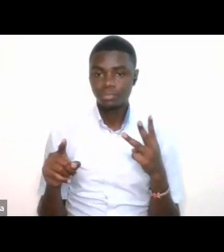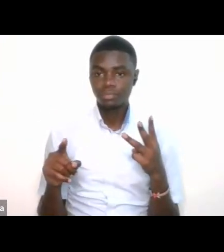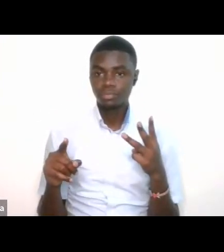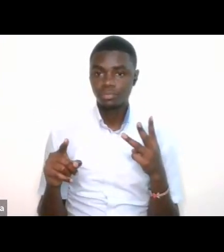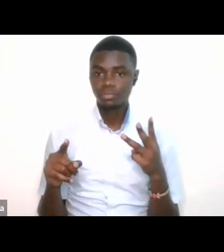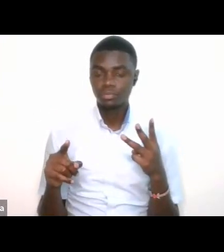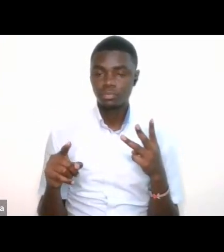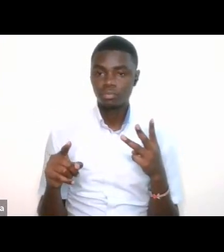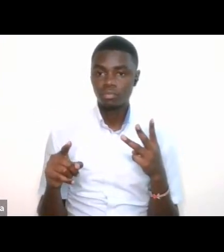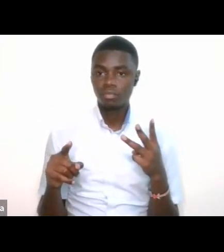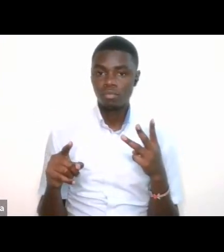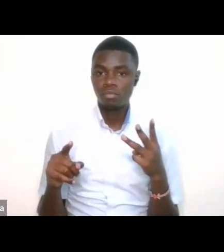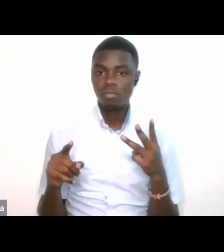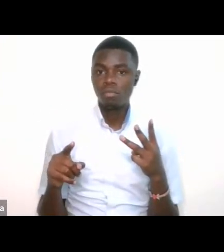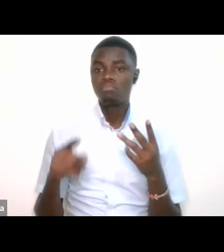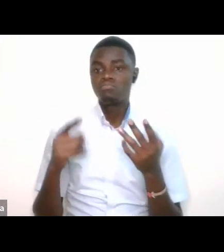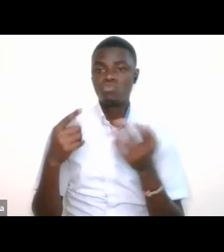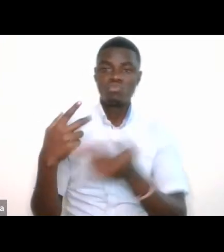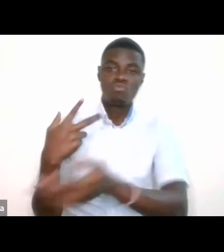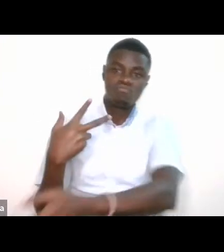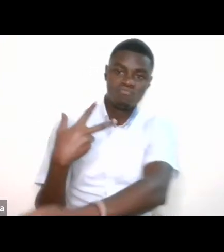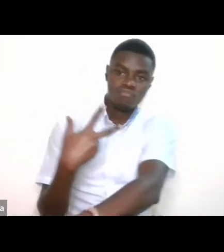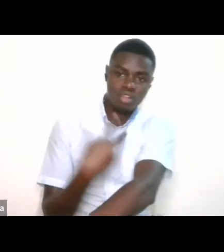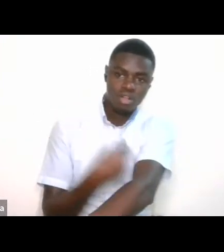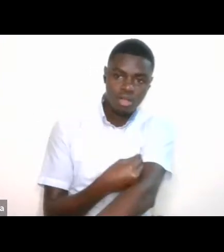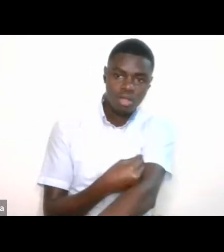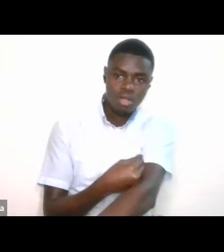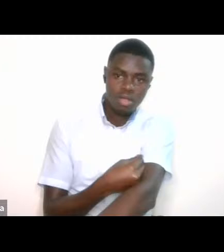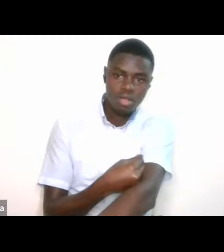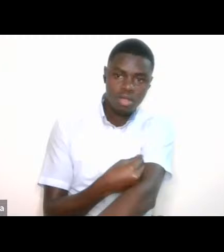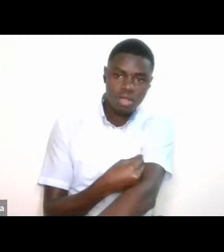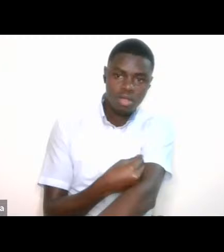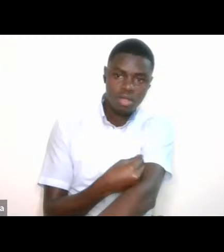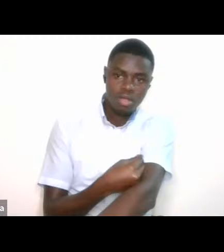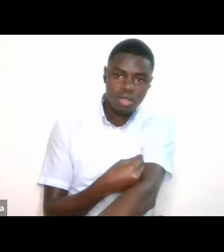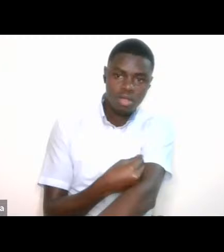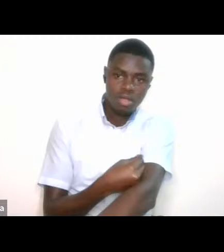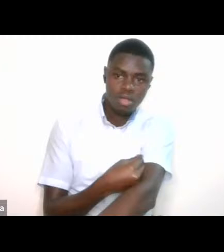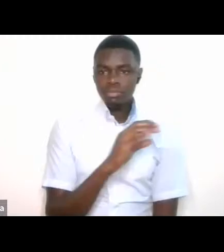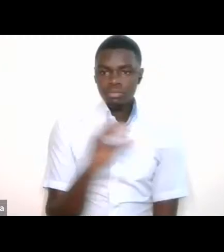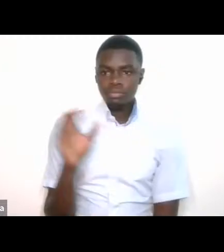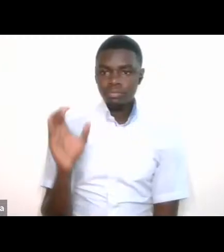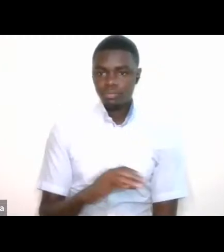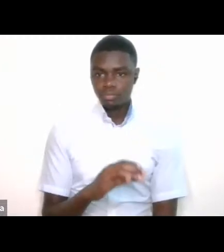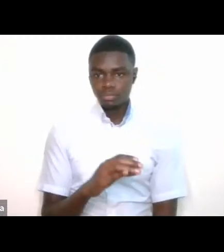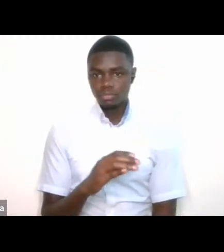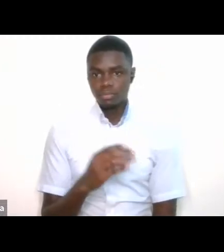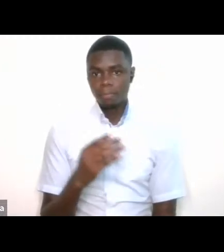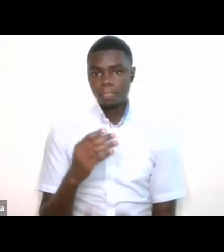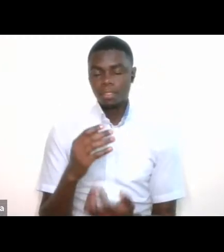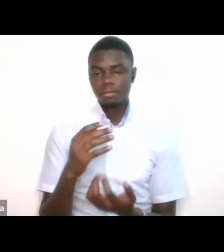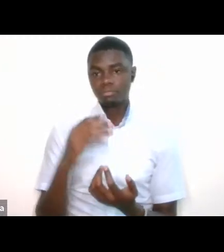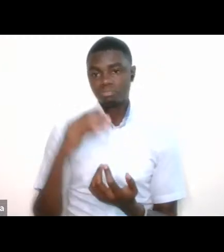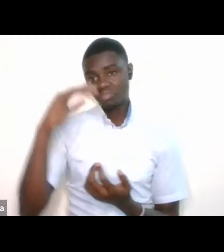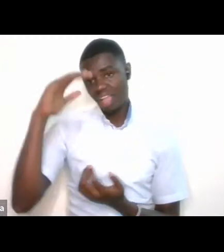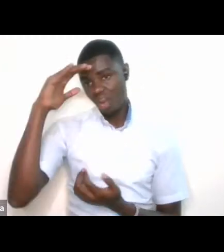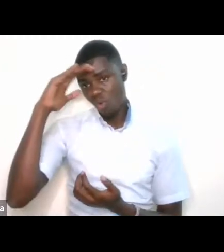There's drugs. There's alcohol. There's